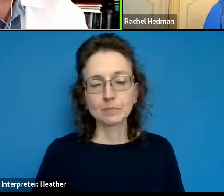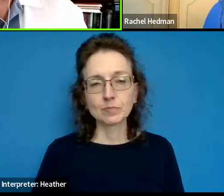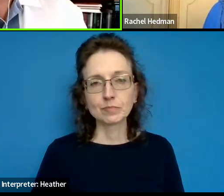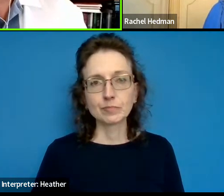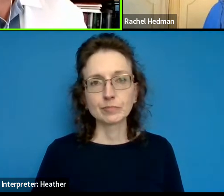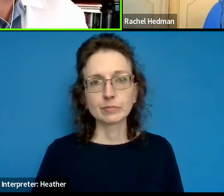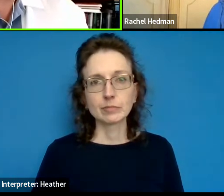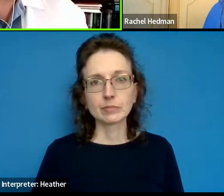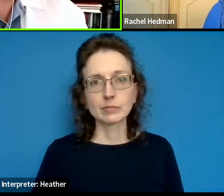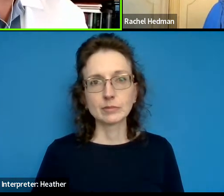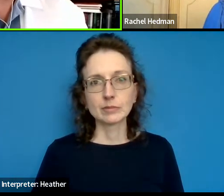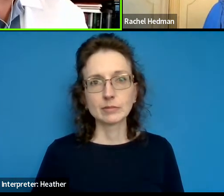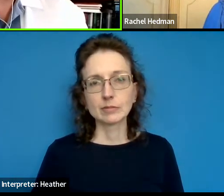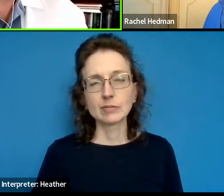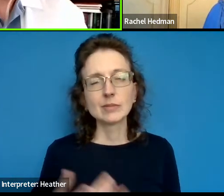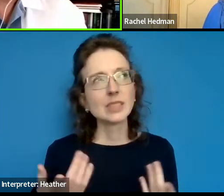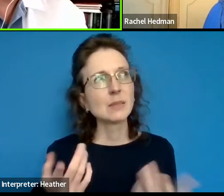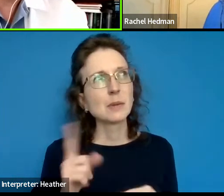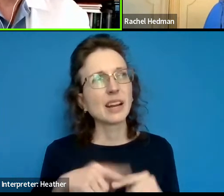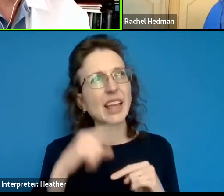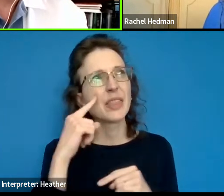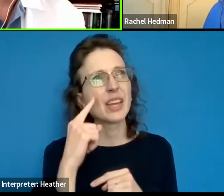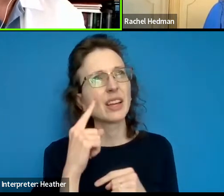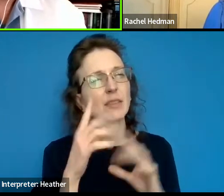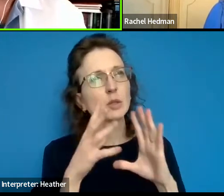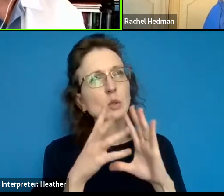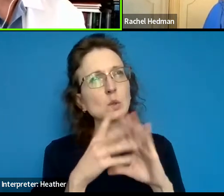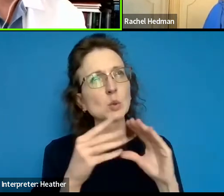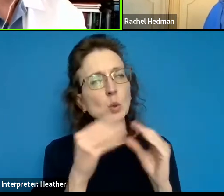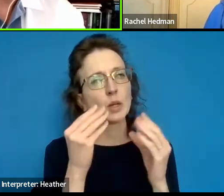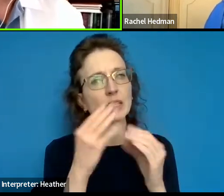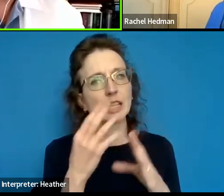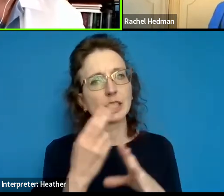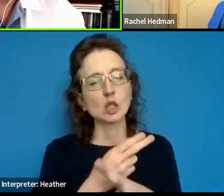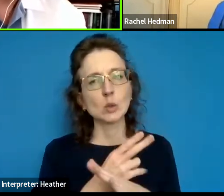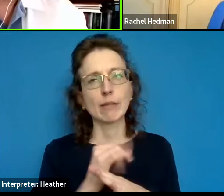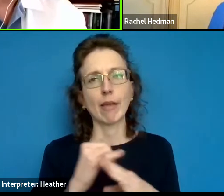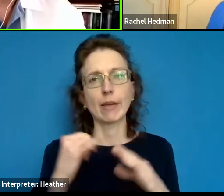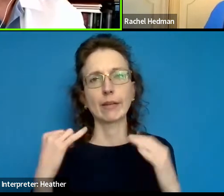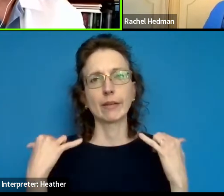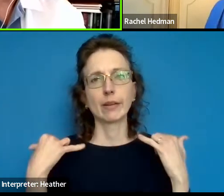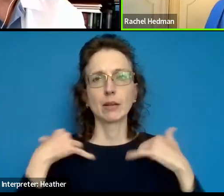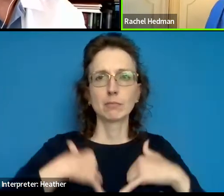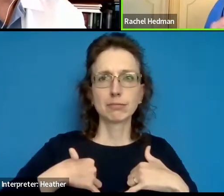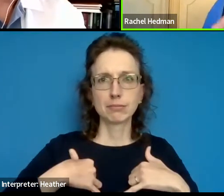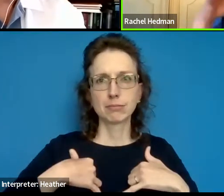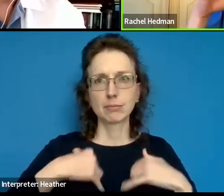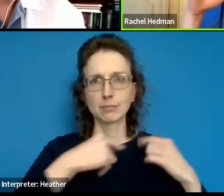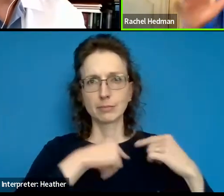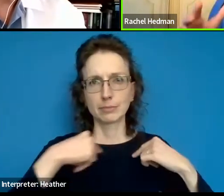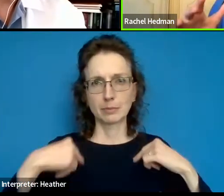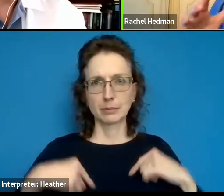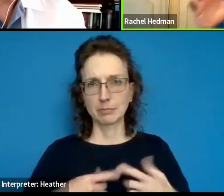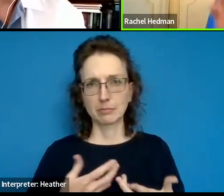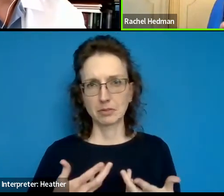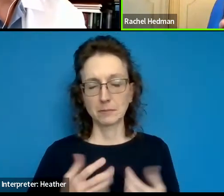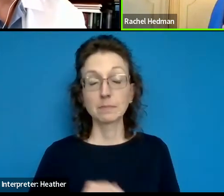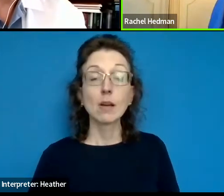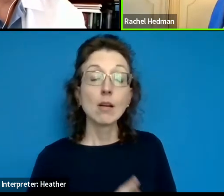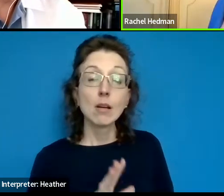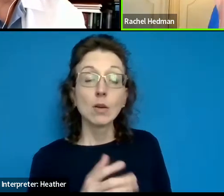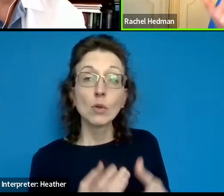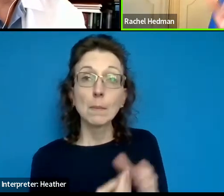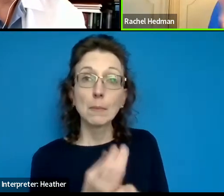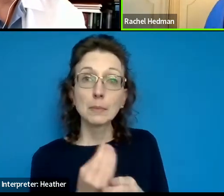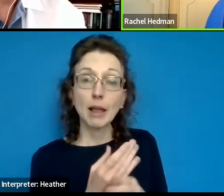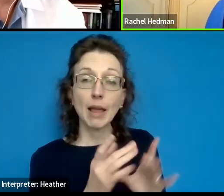I can't really think of storytellers using any of the stuff that you're referring to. Yeah. Well, and those plants and that connection,